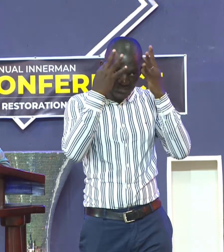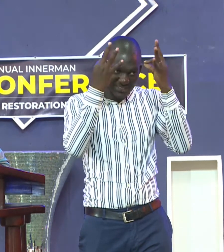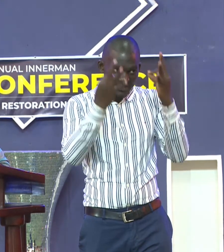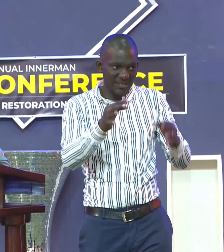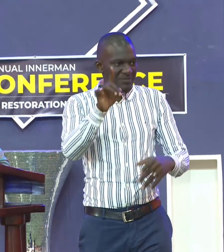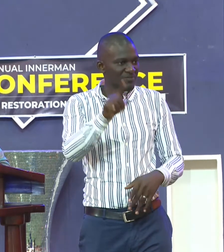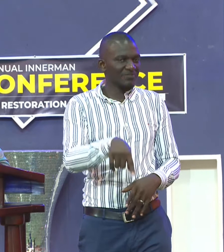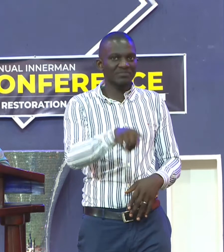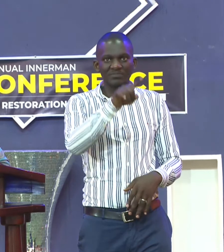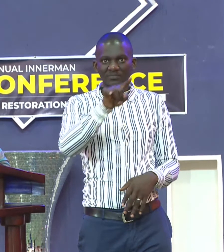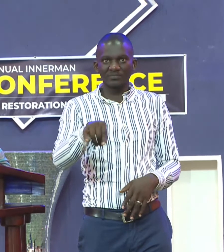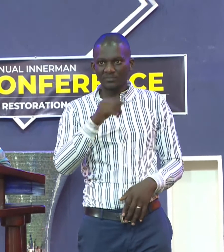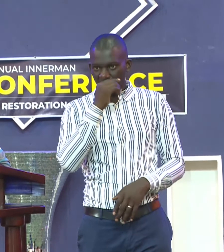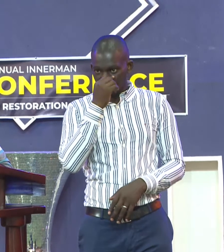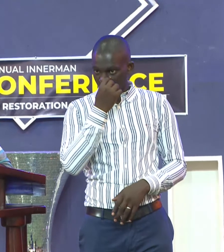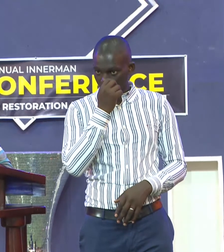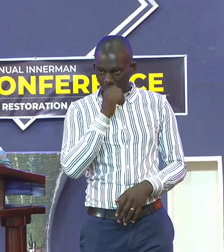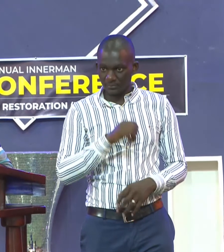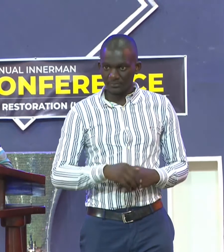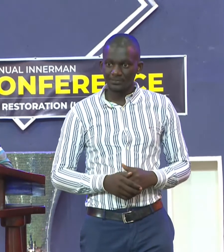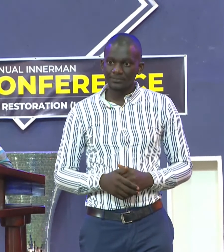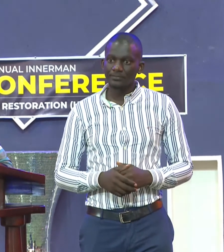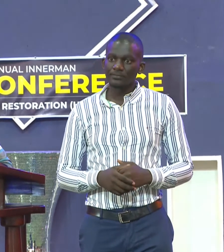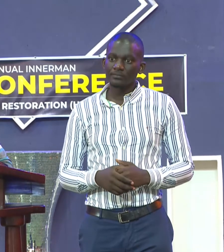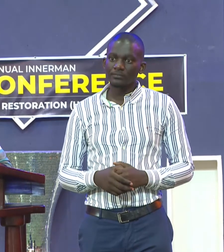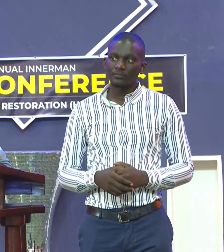they've made wrong decisions.